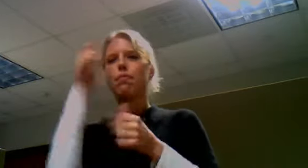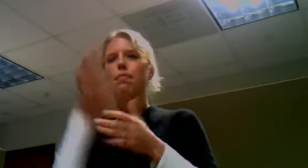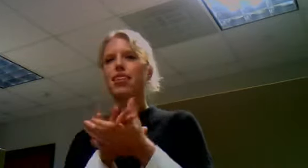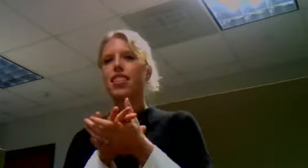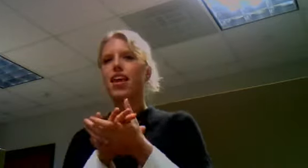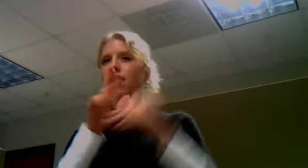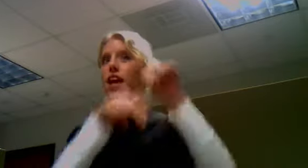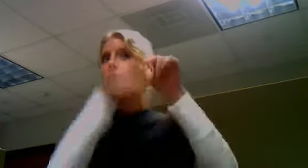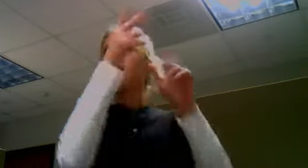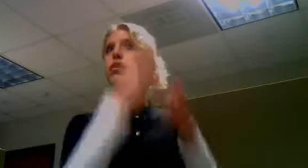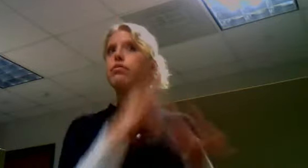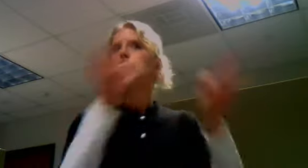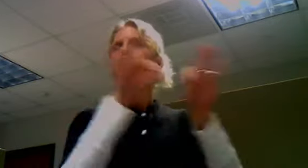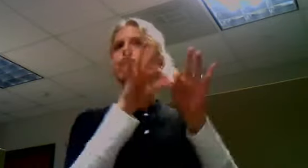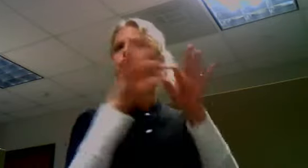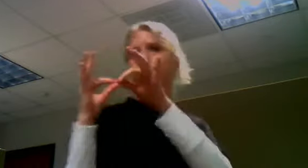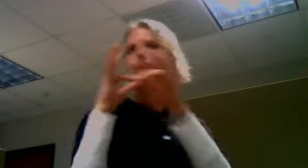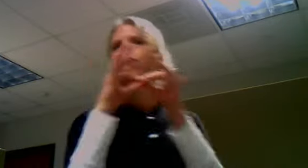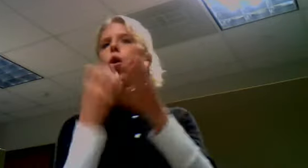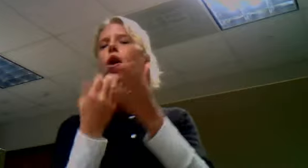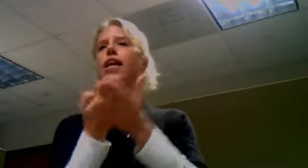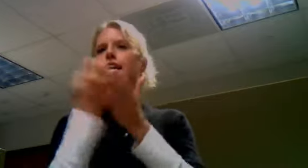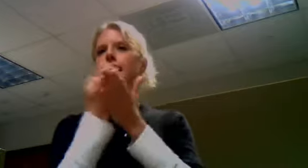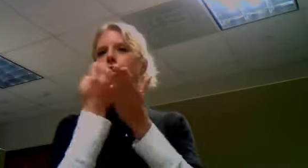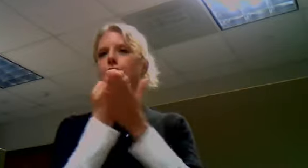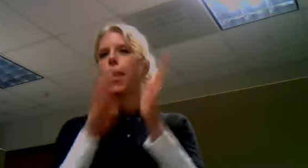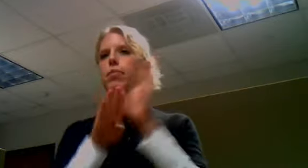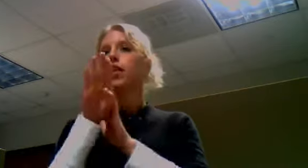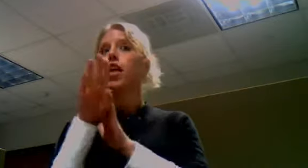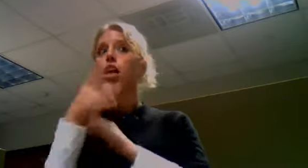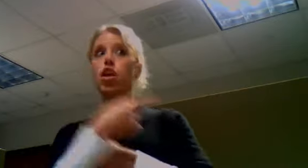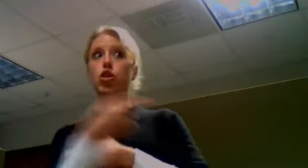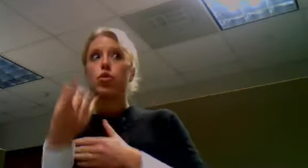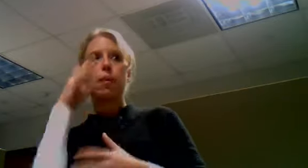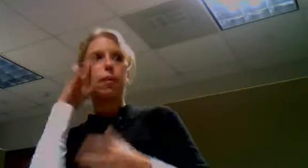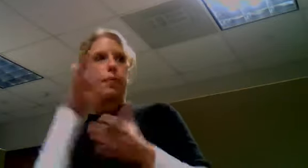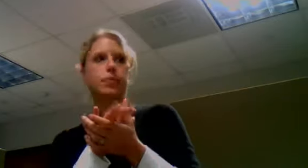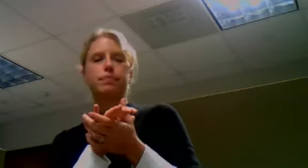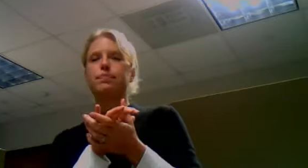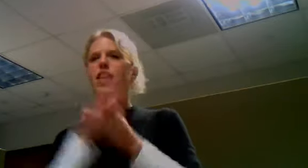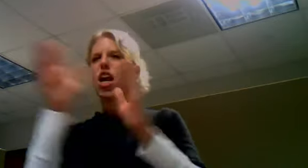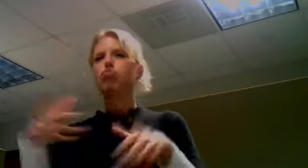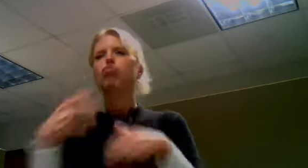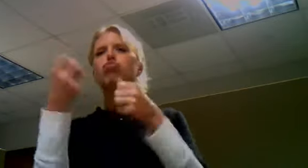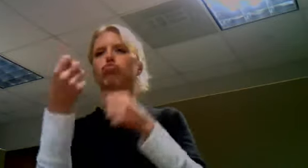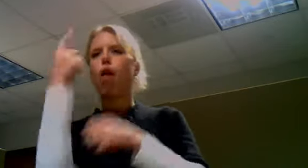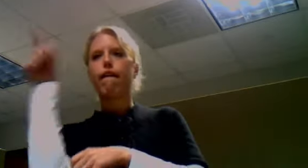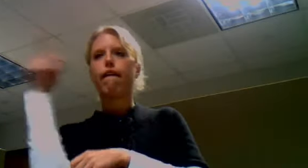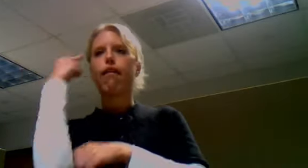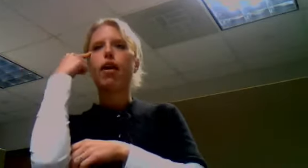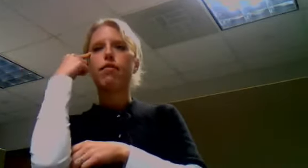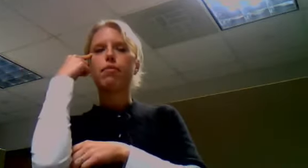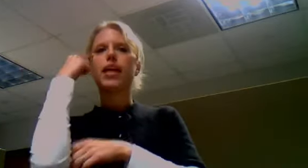very important for economic growth, then you would argue a strong government is necessary to promote growth. If